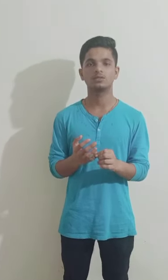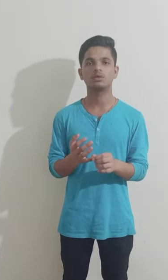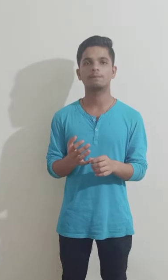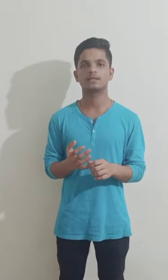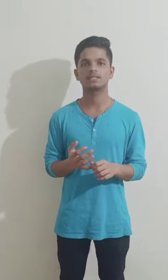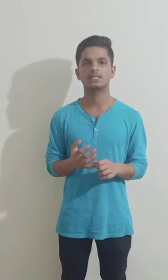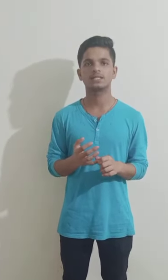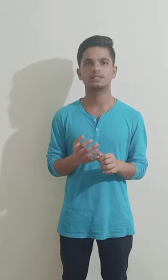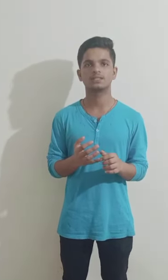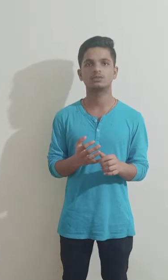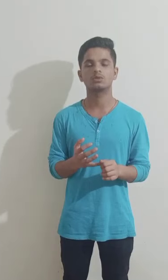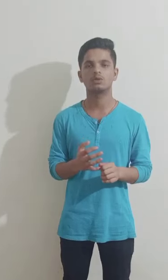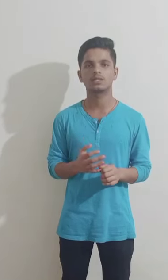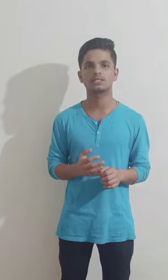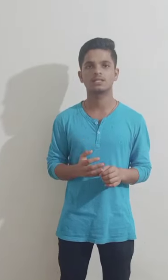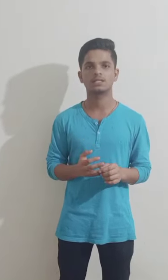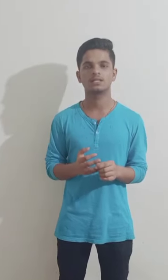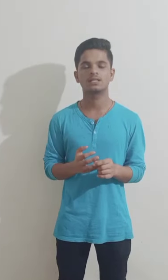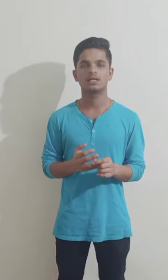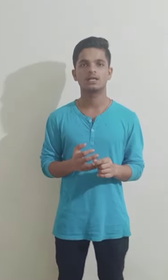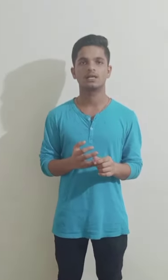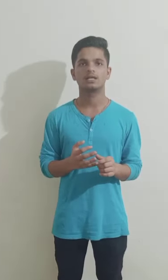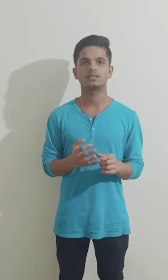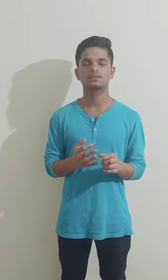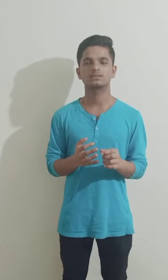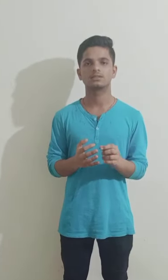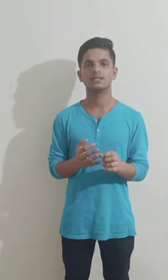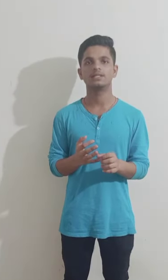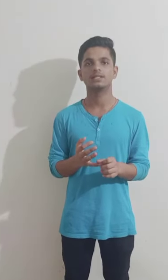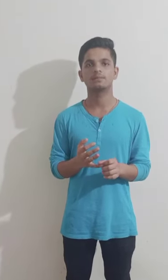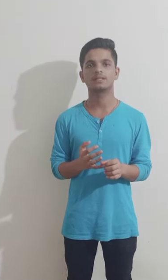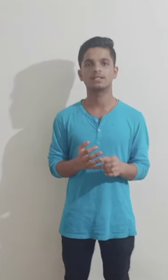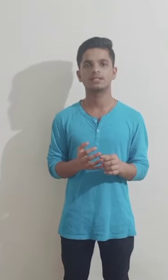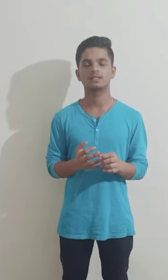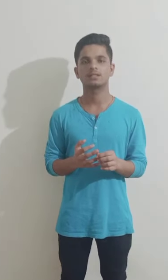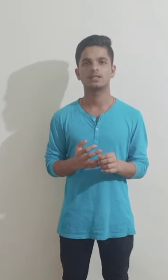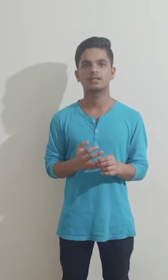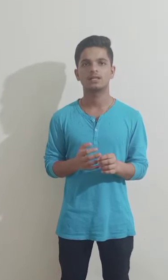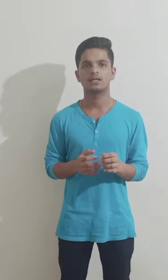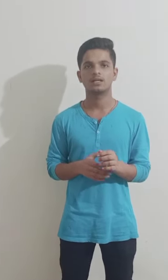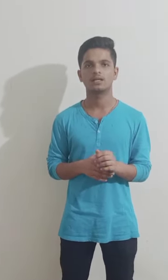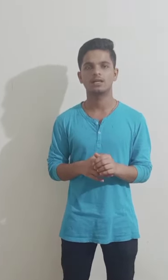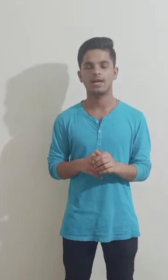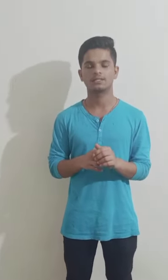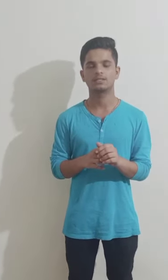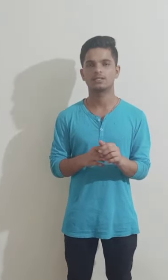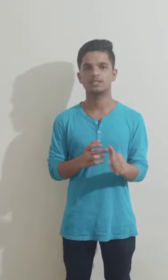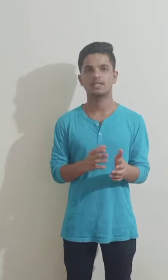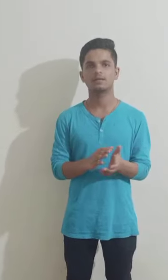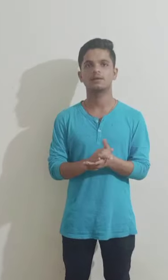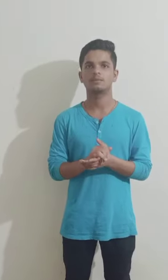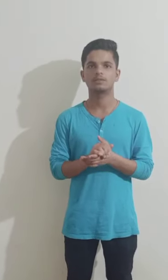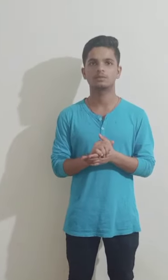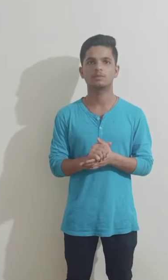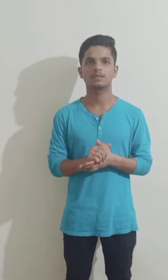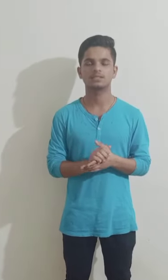upper case letter string to lower case letter internal method as there are much more methods in